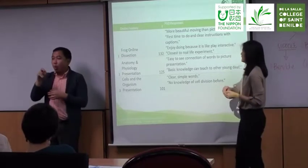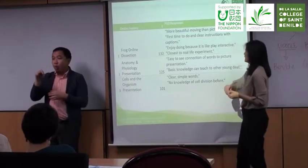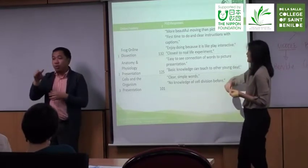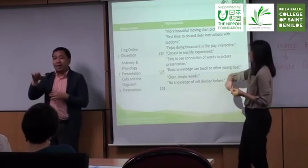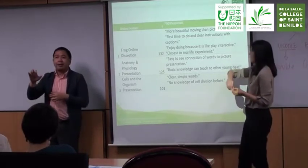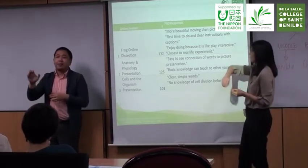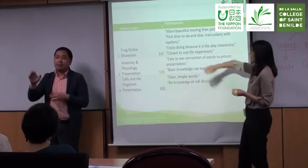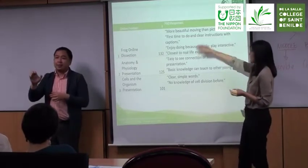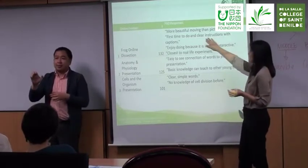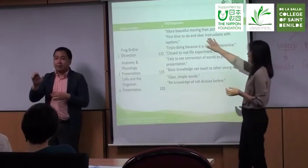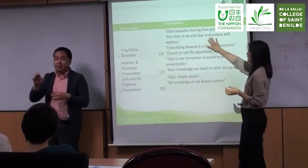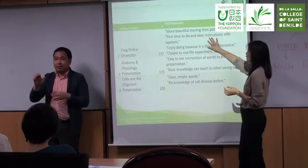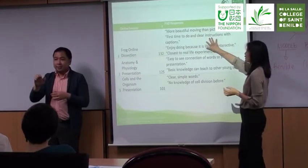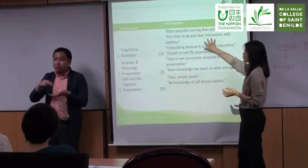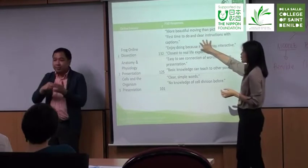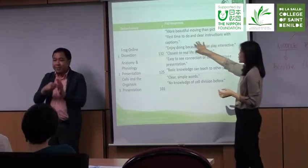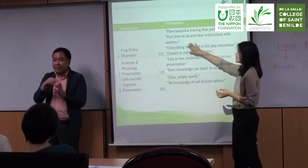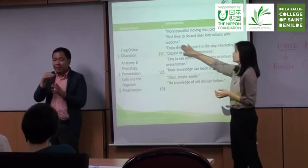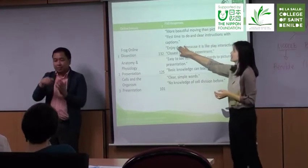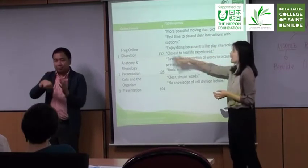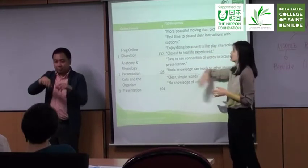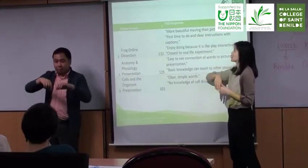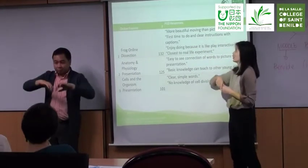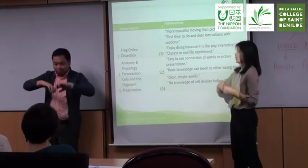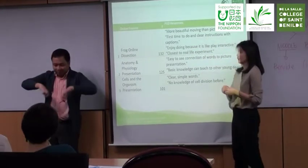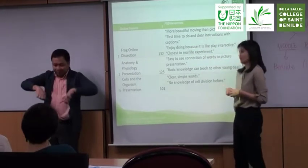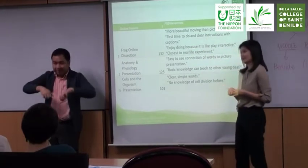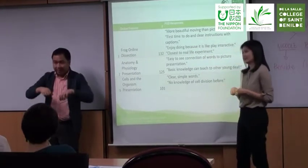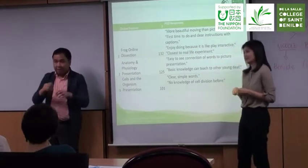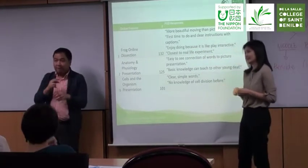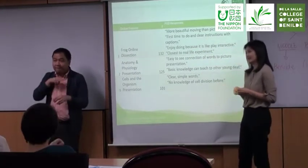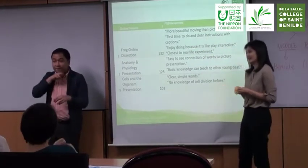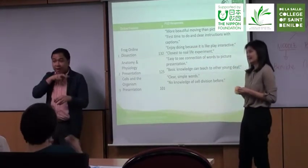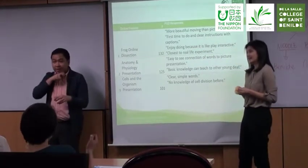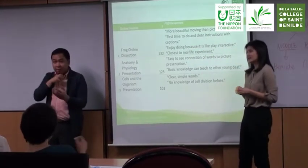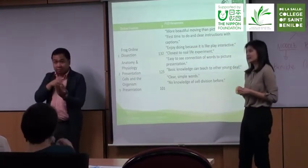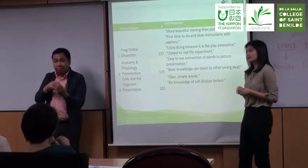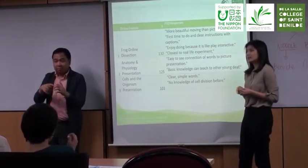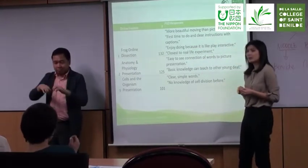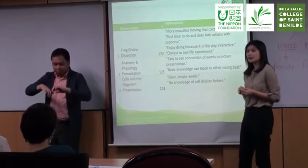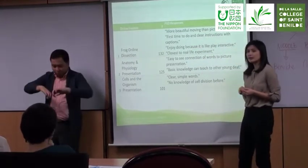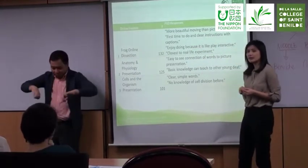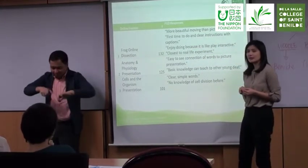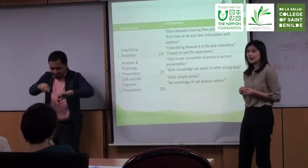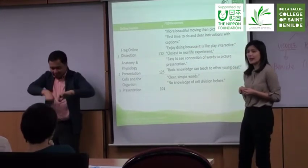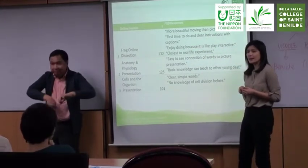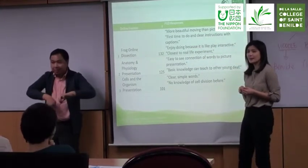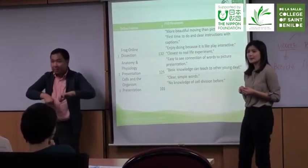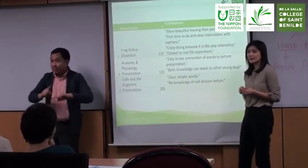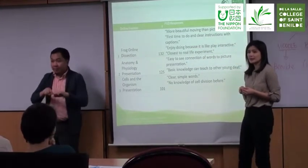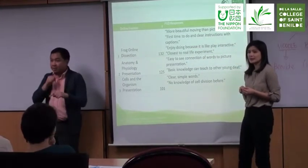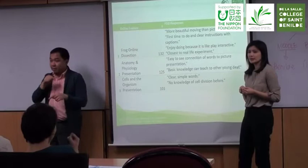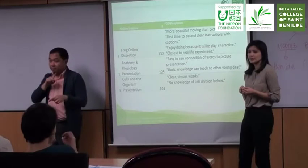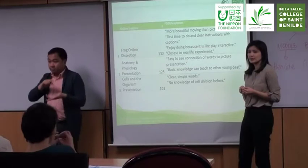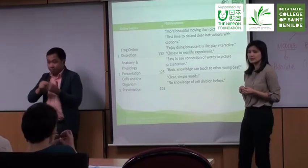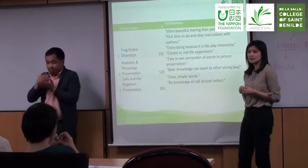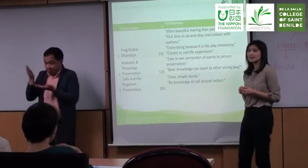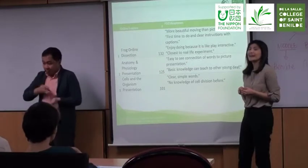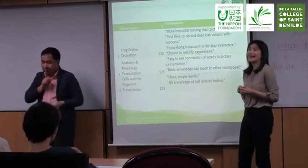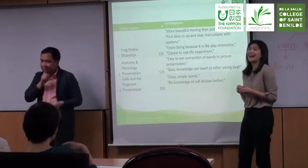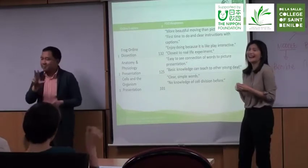because it has clear instructions with caption. So it's important for them.